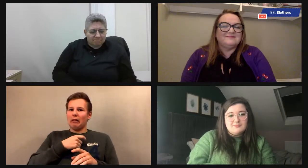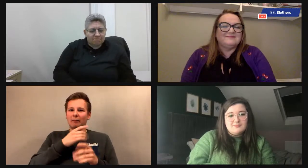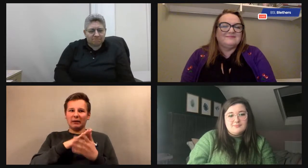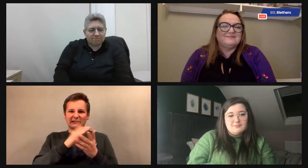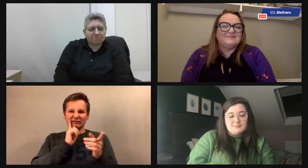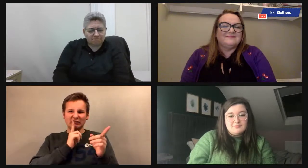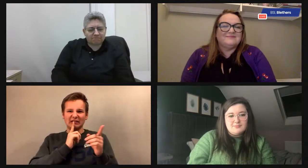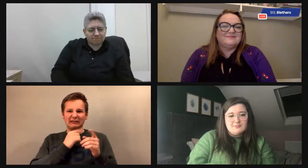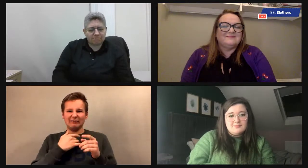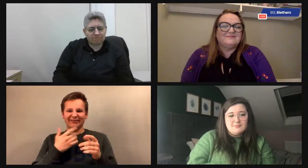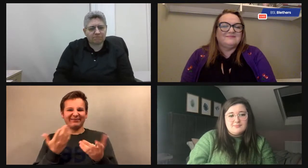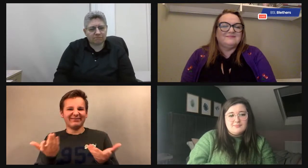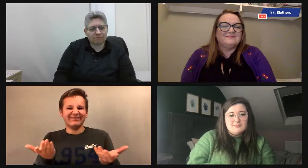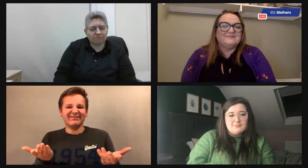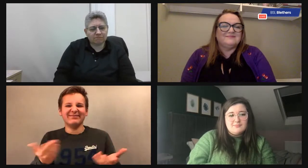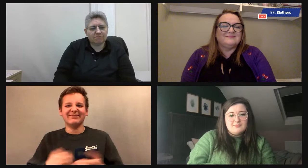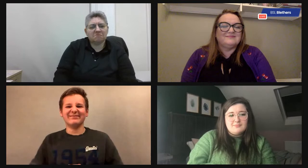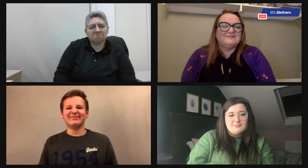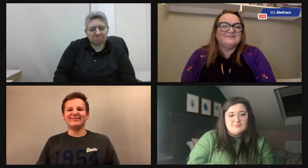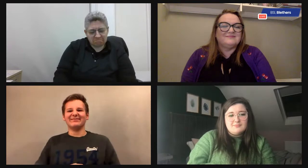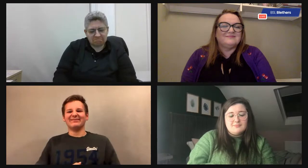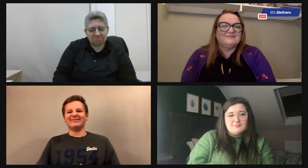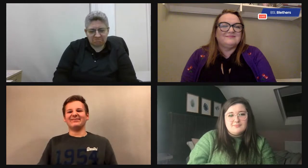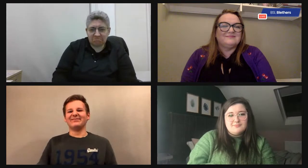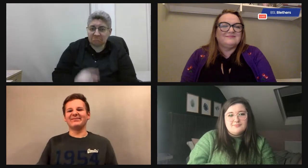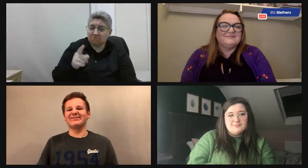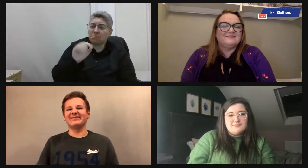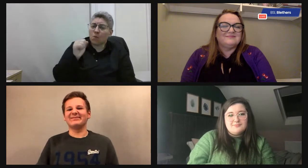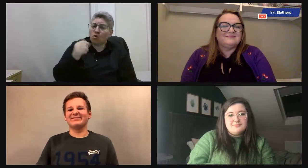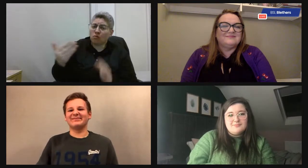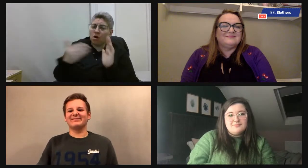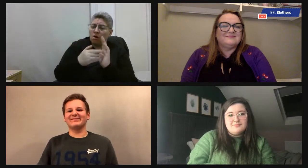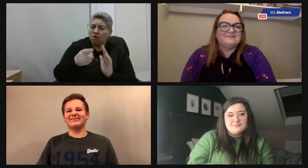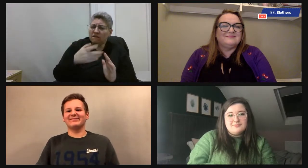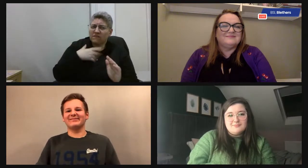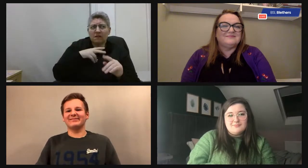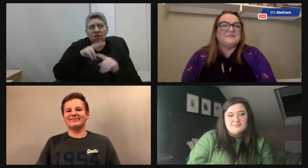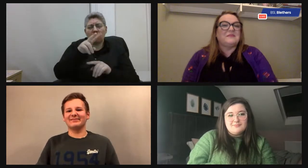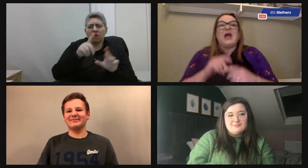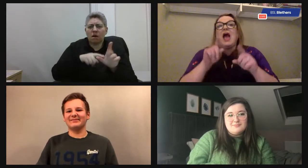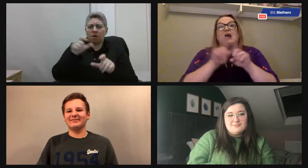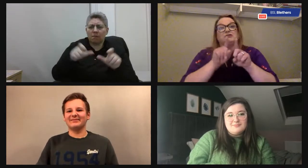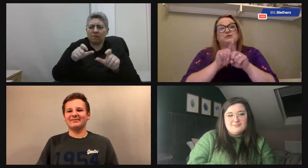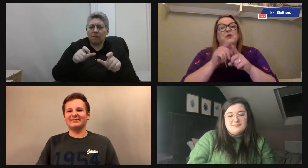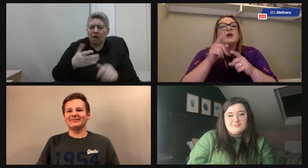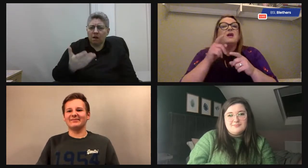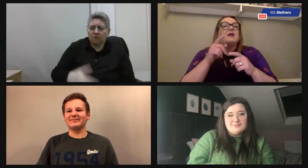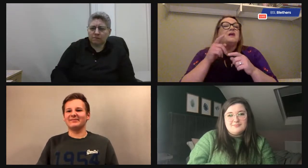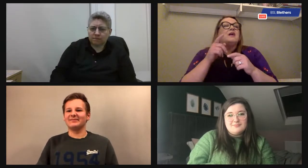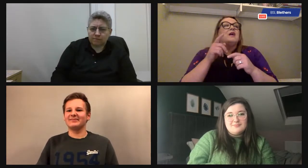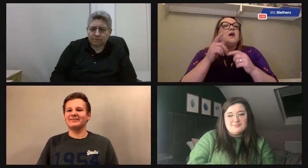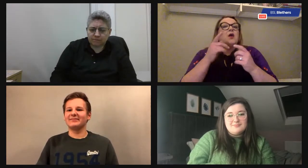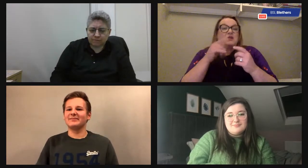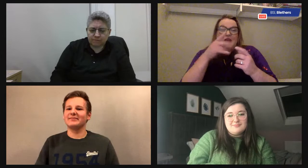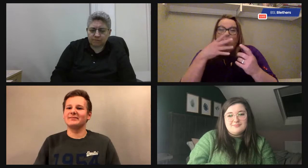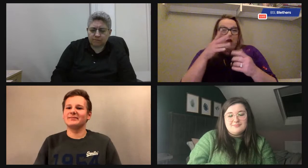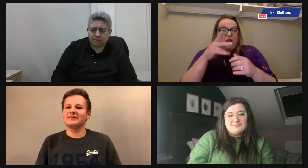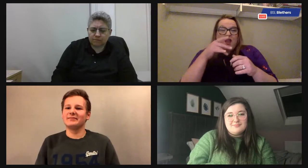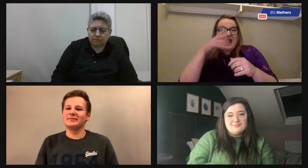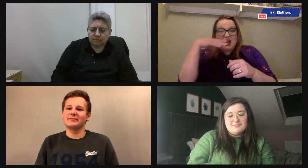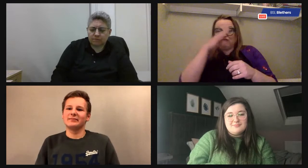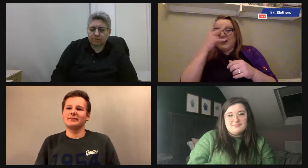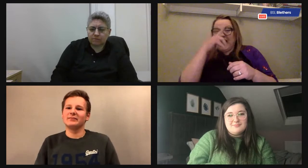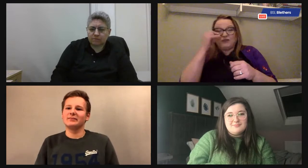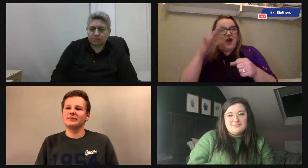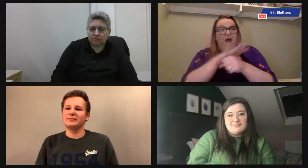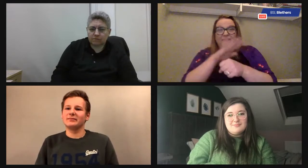this negativity of always feeling self-deprecating and saying that they can't. They can't do it. They can't do it. Yeah, absolutely. And Moira,